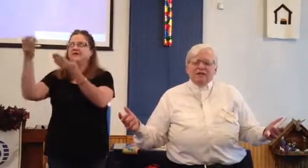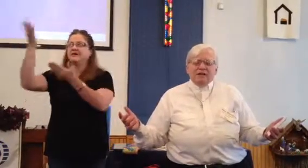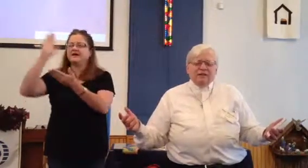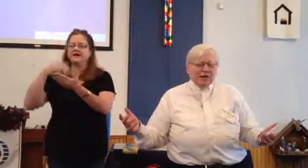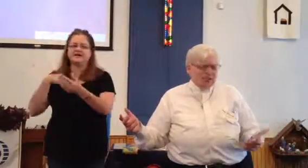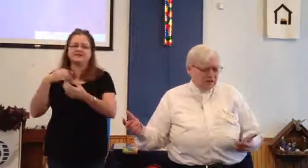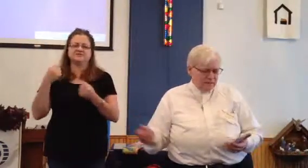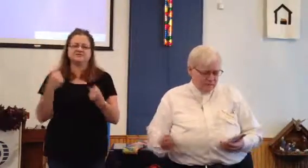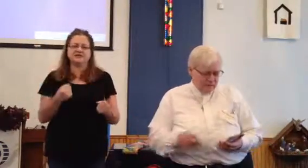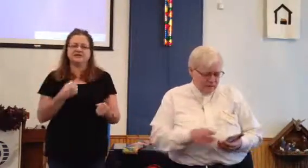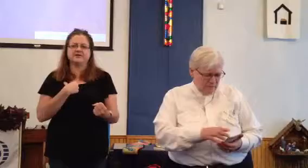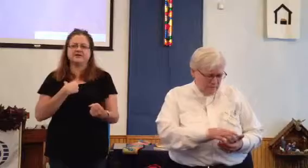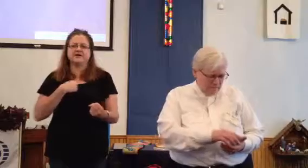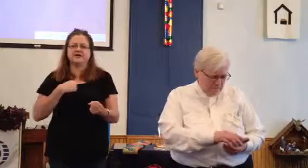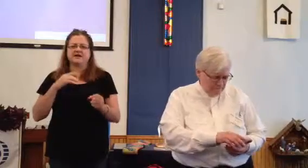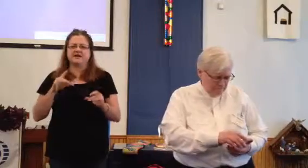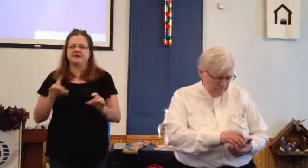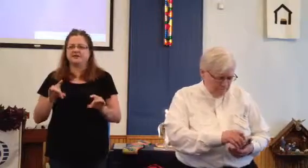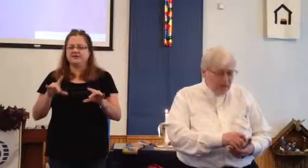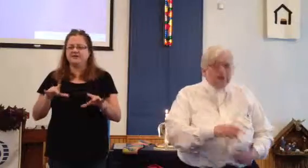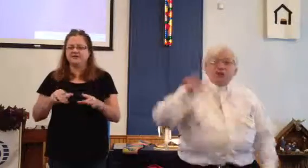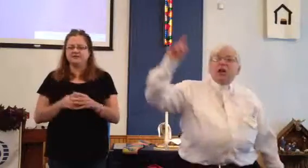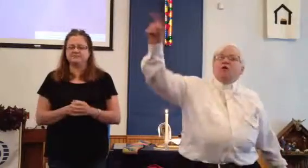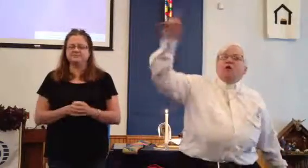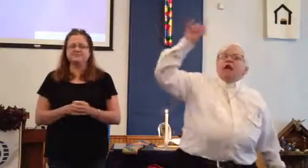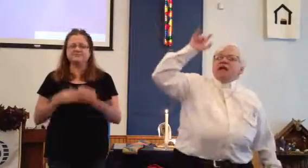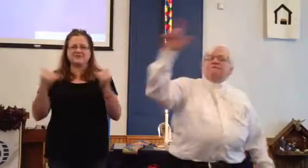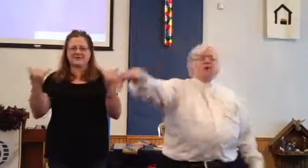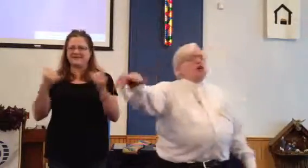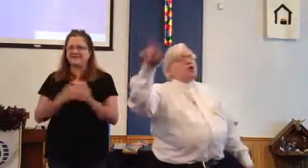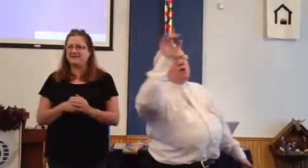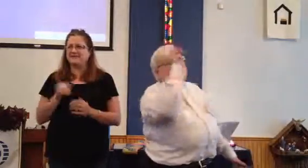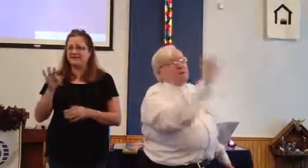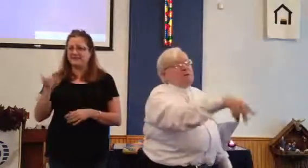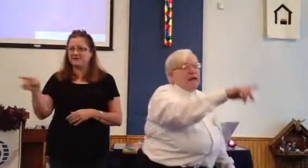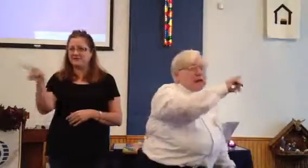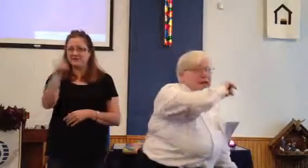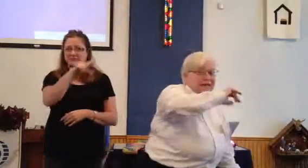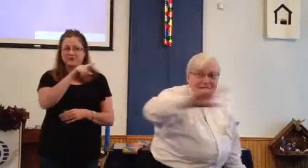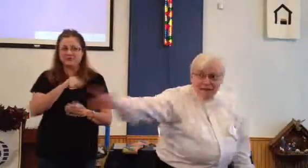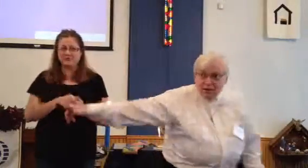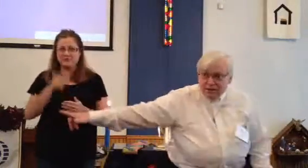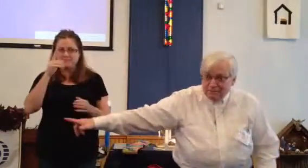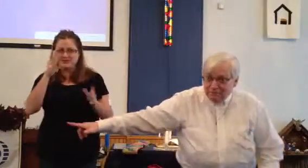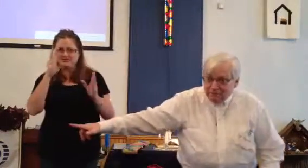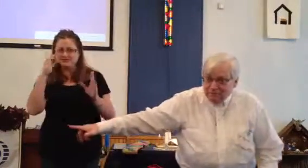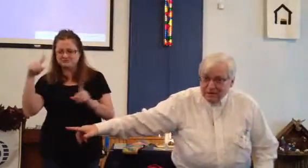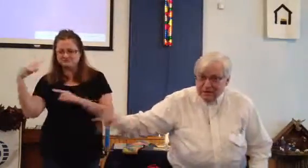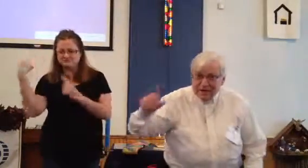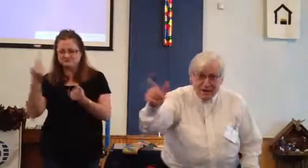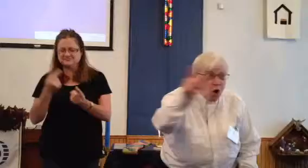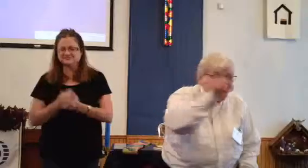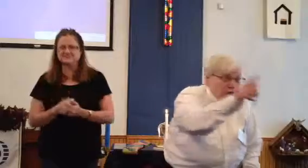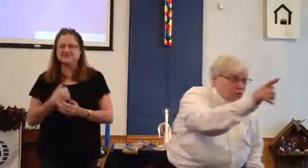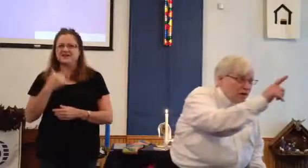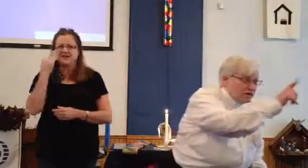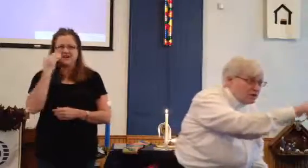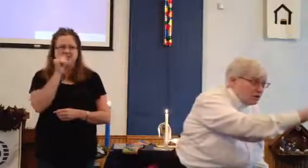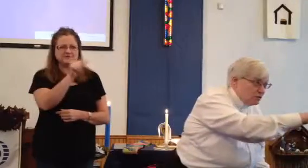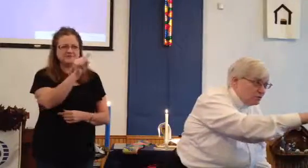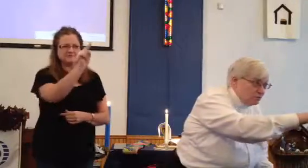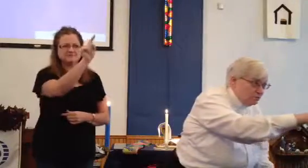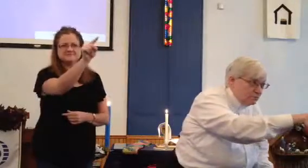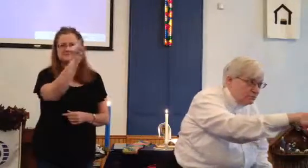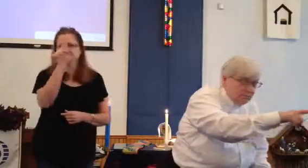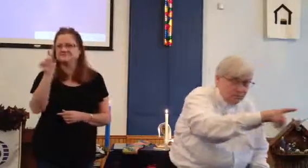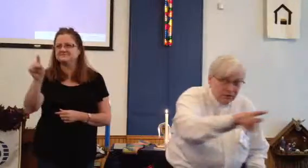my strength, and my Redeemer. Amen. So, if you have been paying attention, and I know which ones of